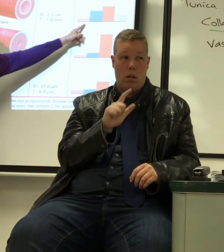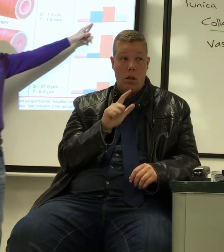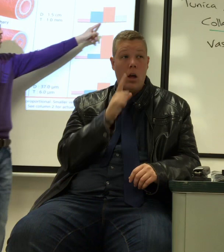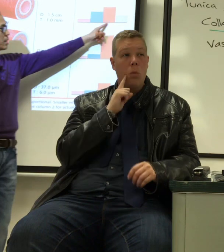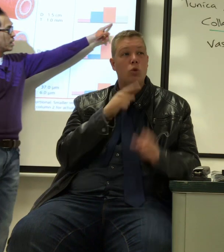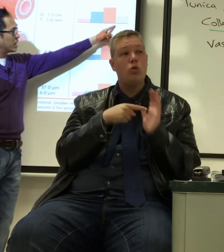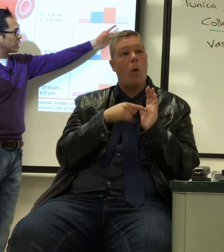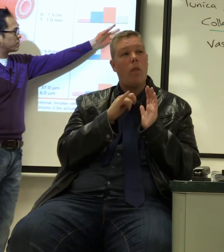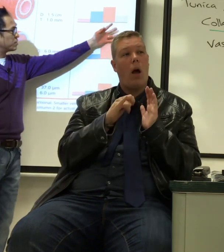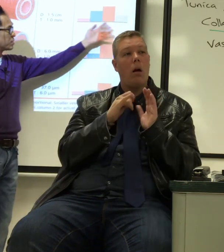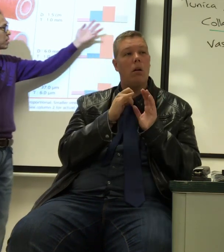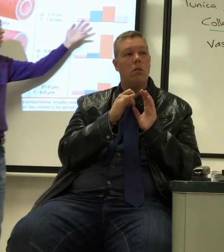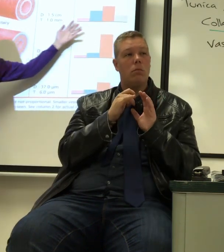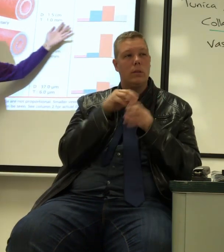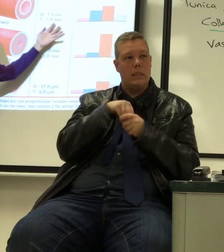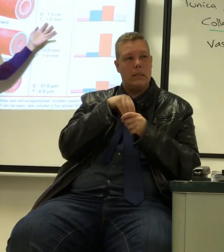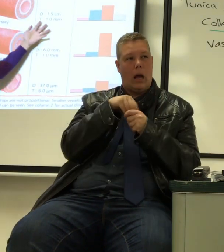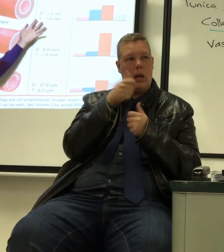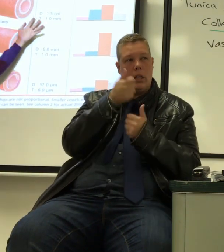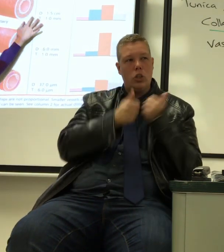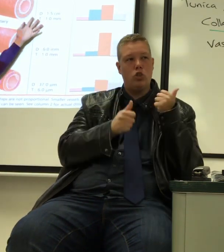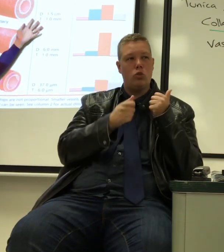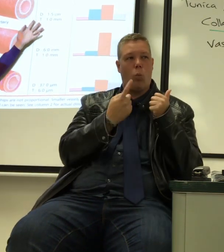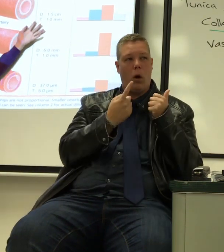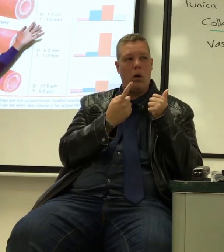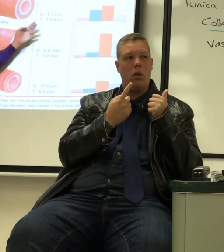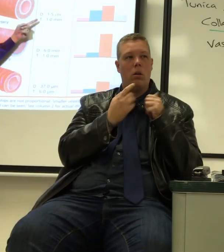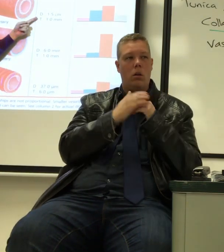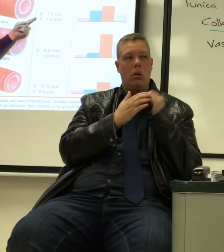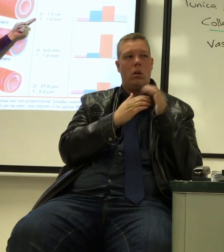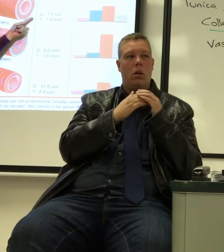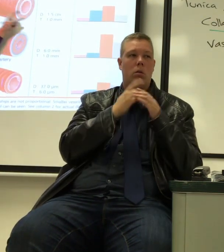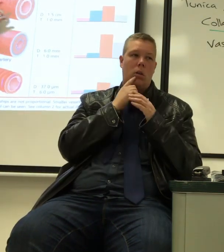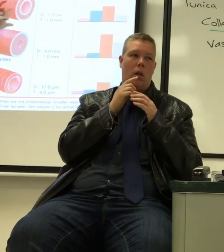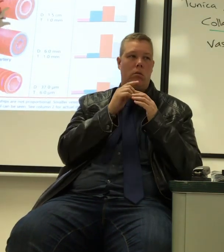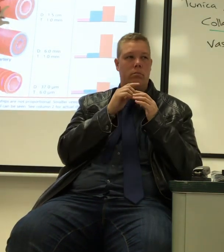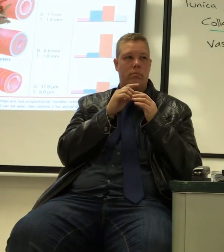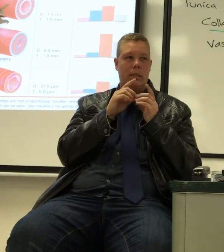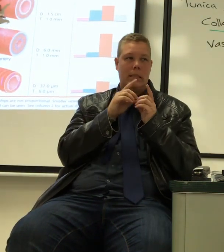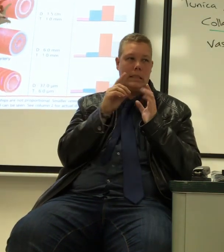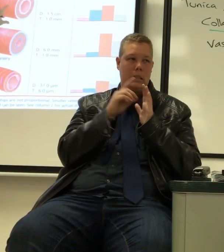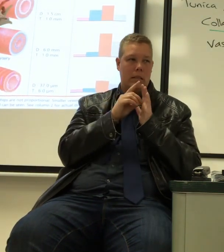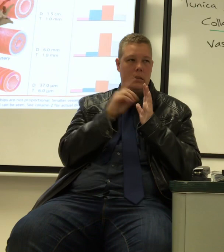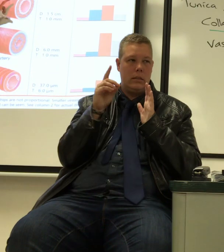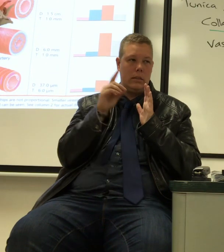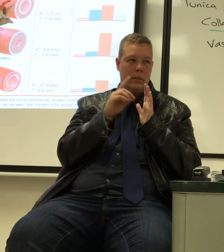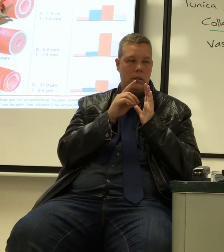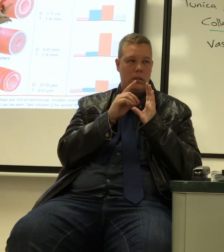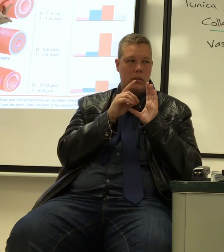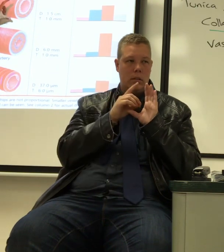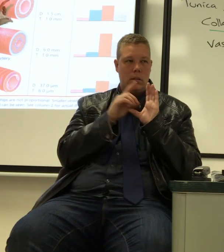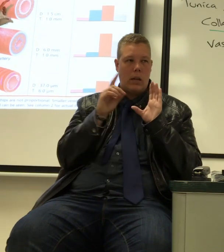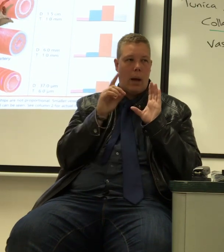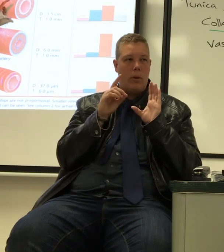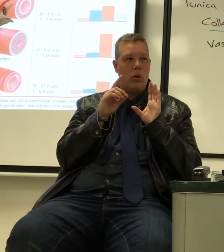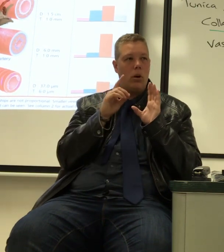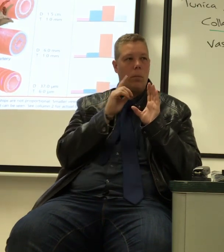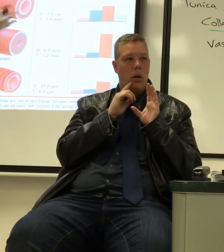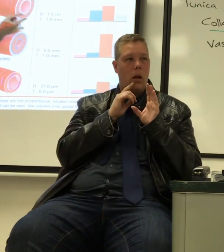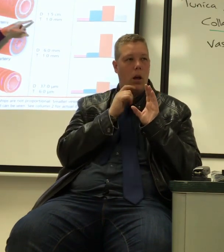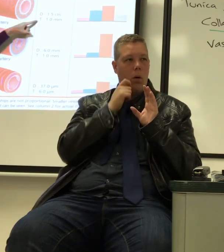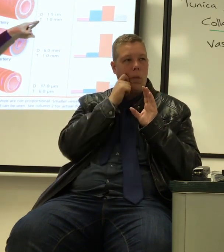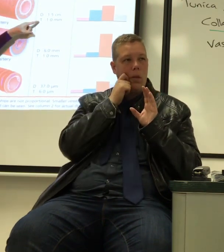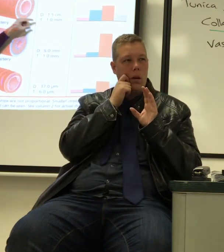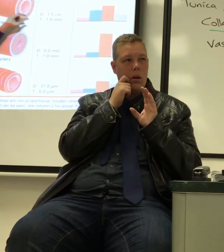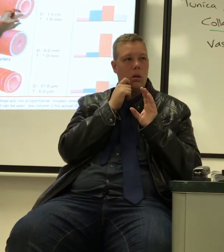tunic. And it gives you some little baseball card facts, right? The diameter, right? How thick is that whole thing?